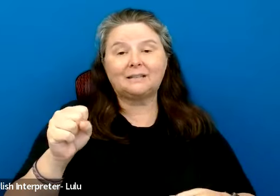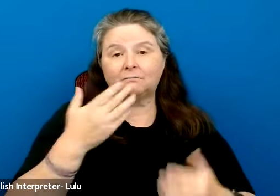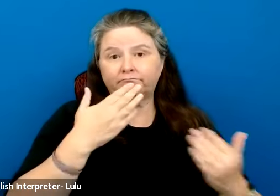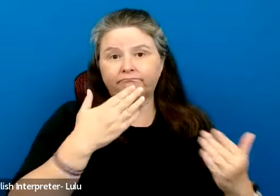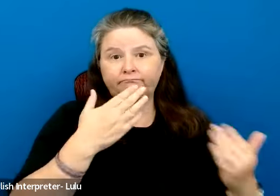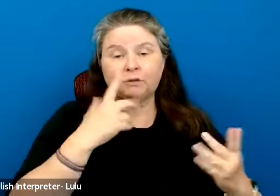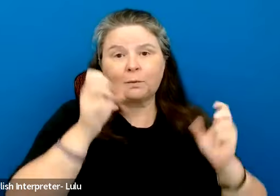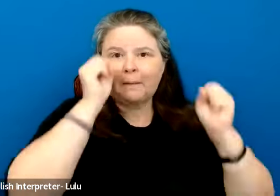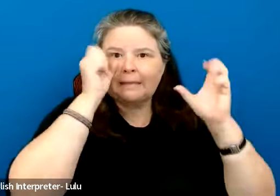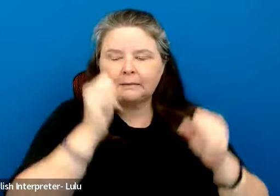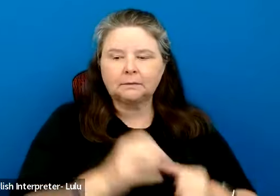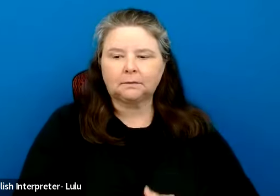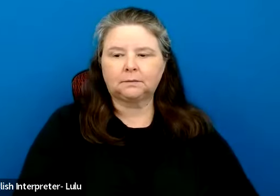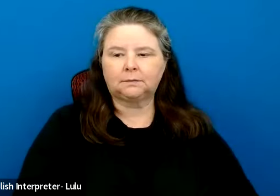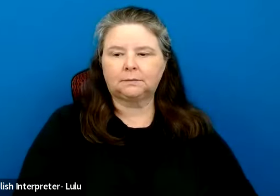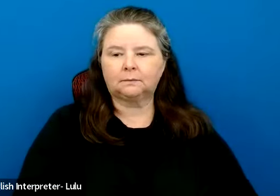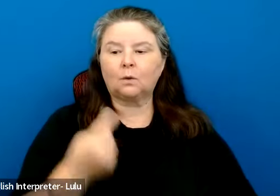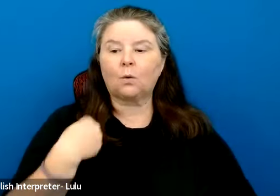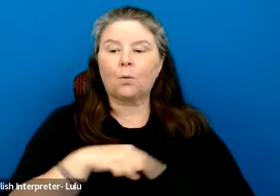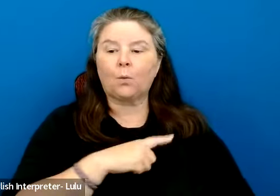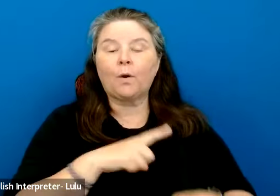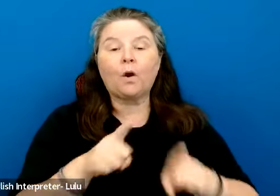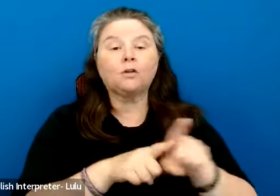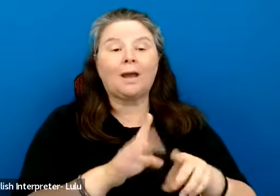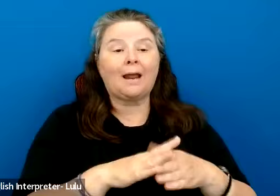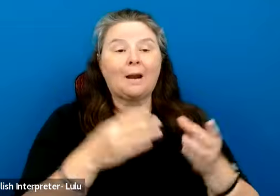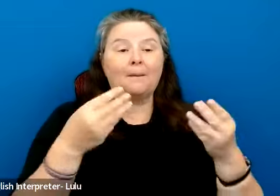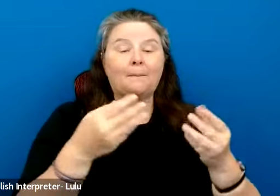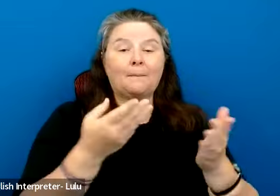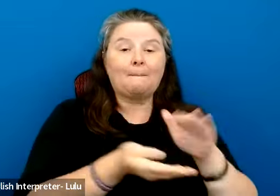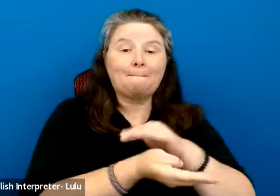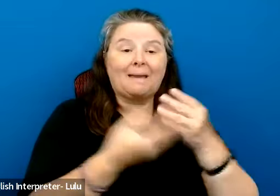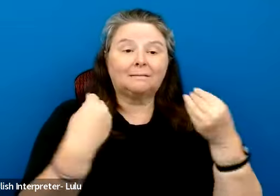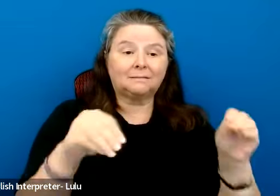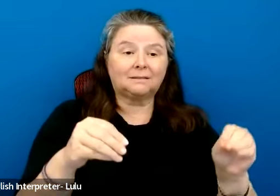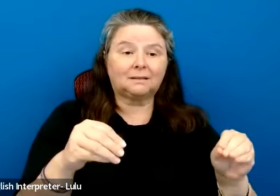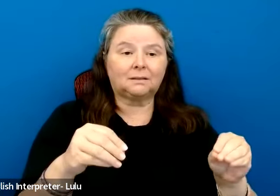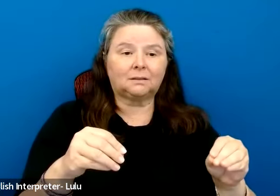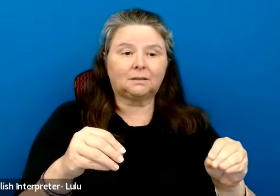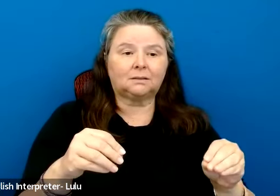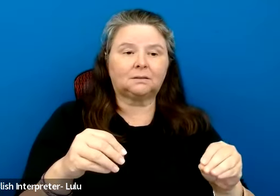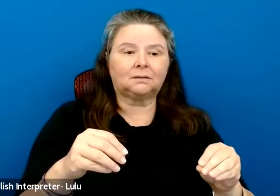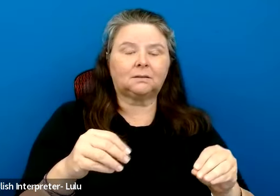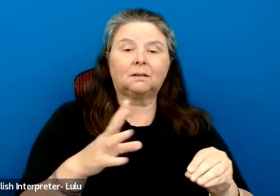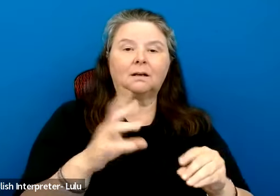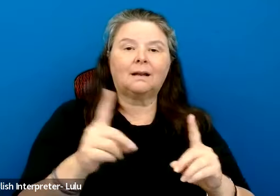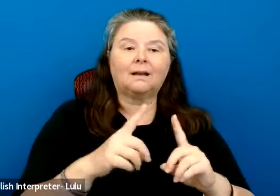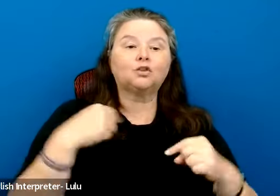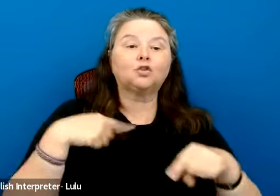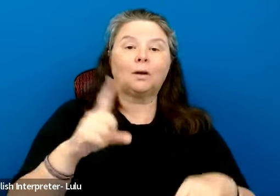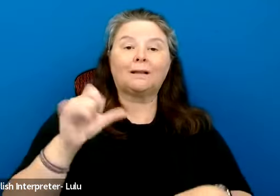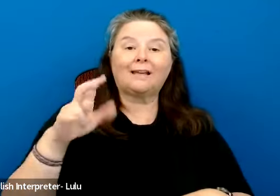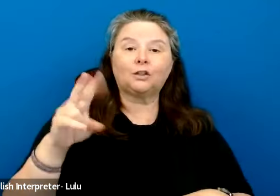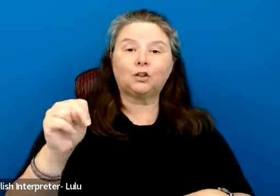She was amazing. We also had a bake sale and we sold Vekmena at the Lantern Fest. It